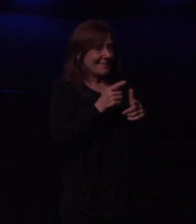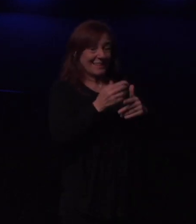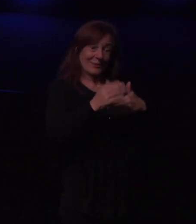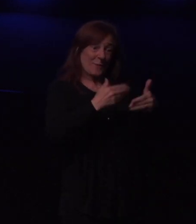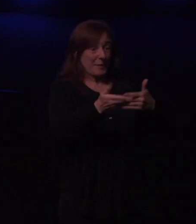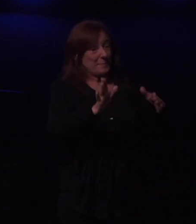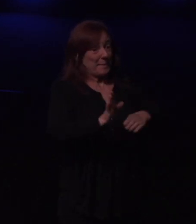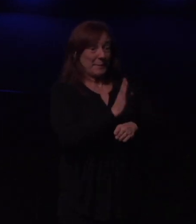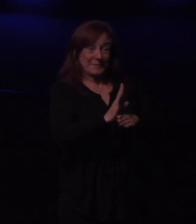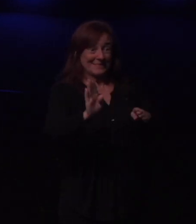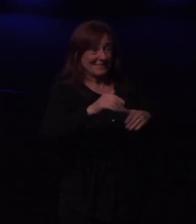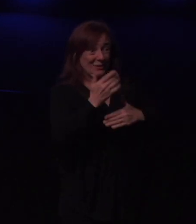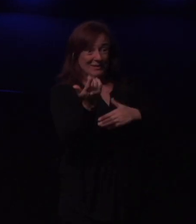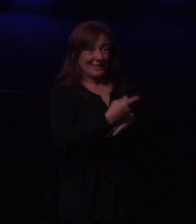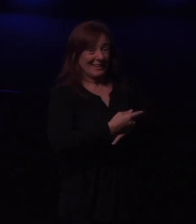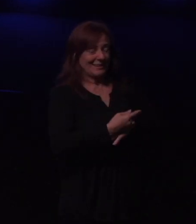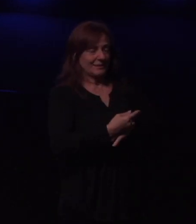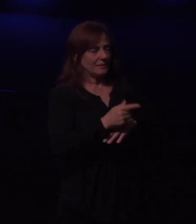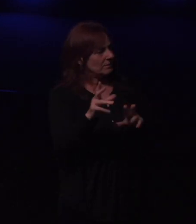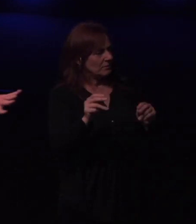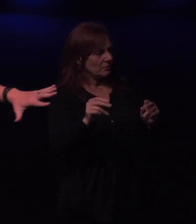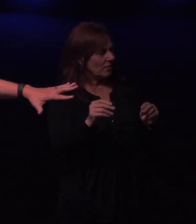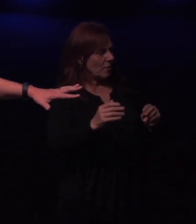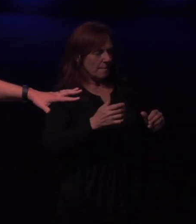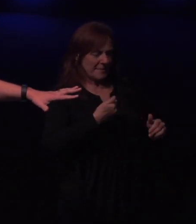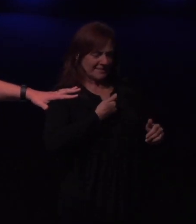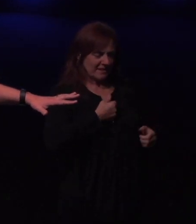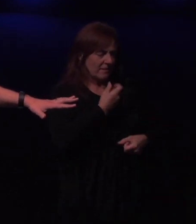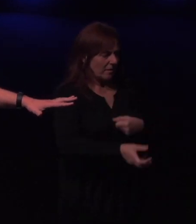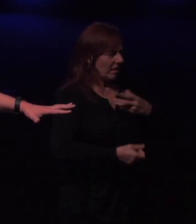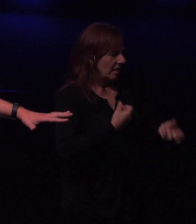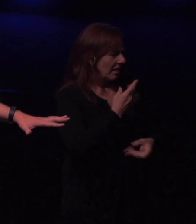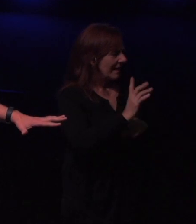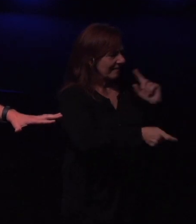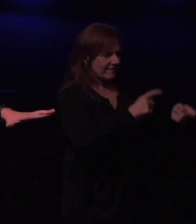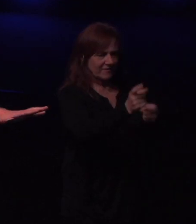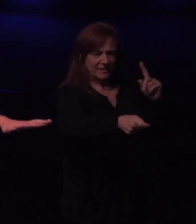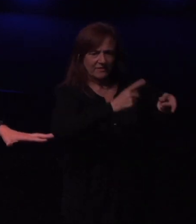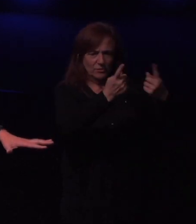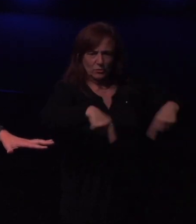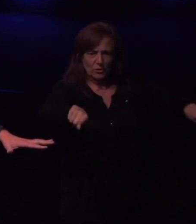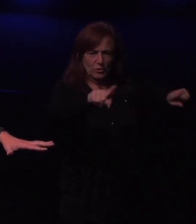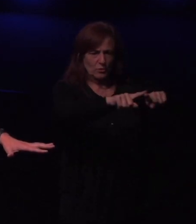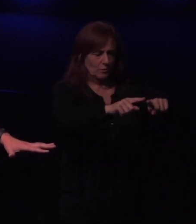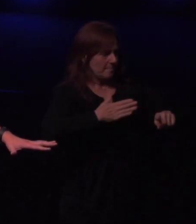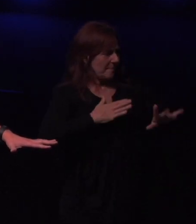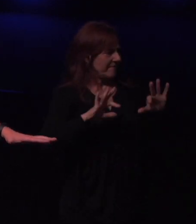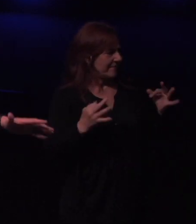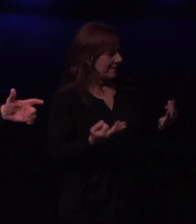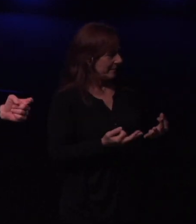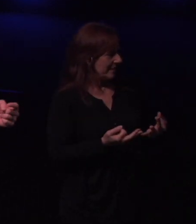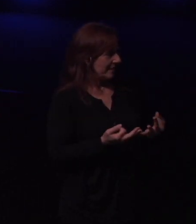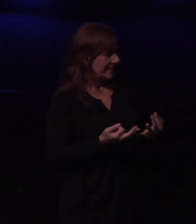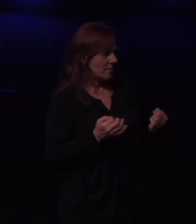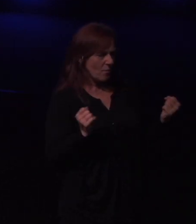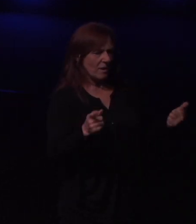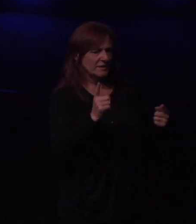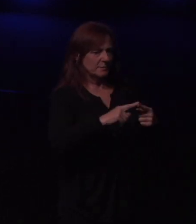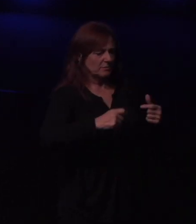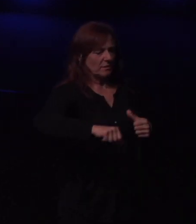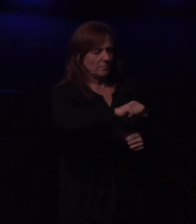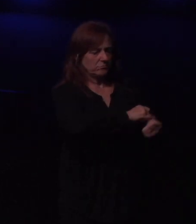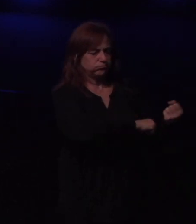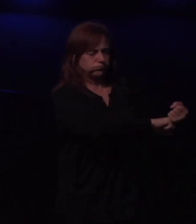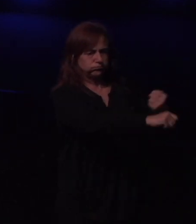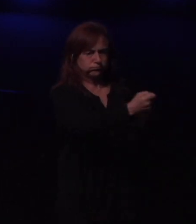about my business. I'm supposed to pour out myself for you all, family. And we're all supposed to do